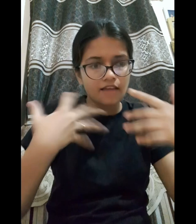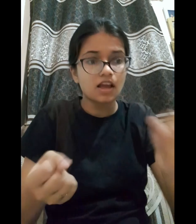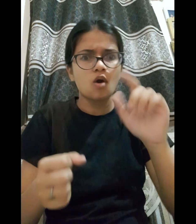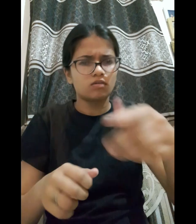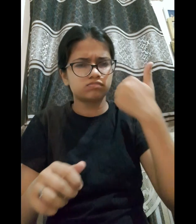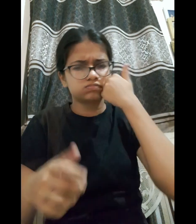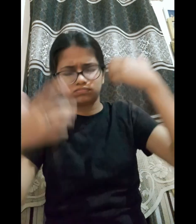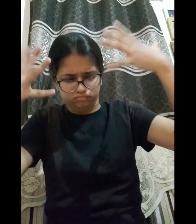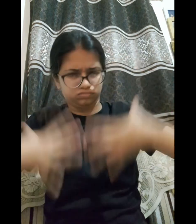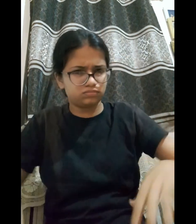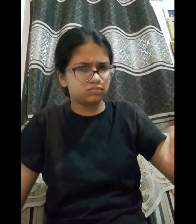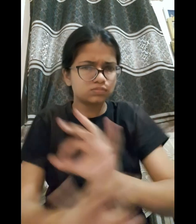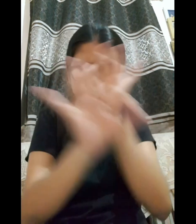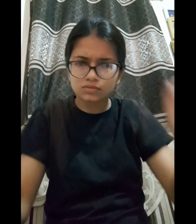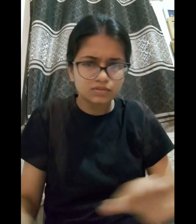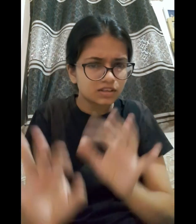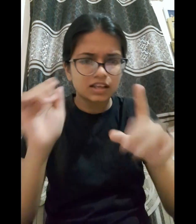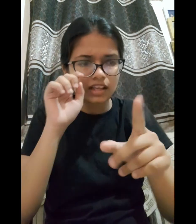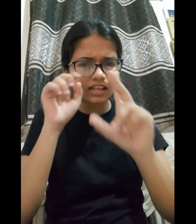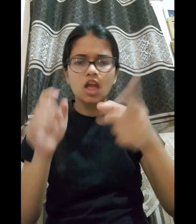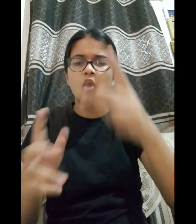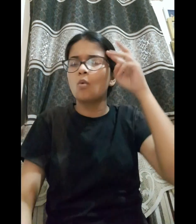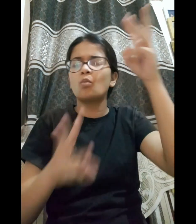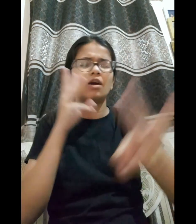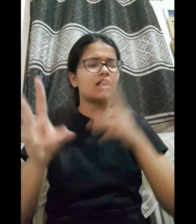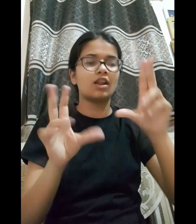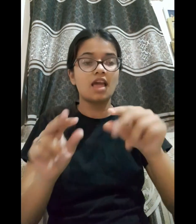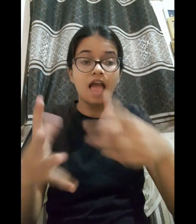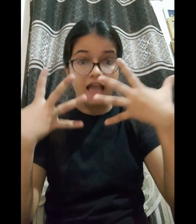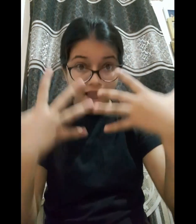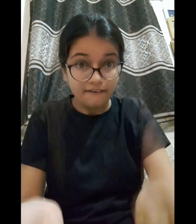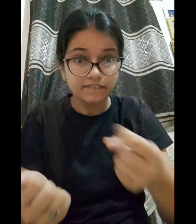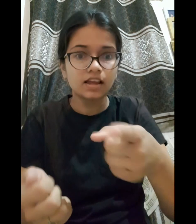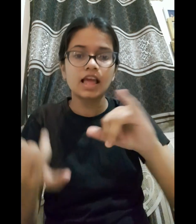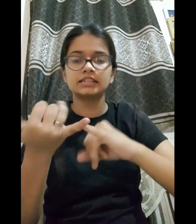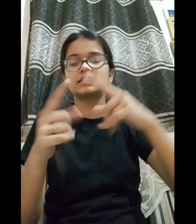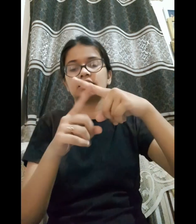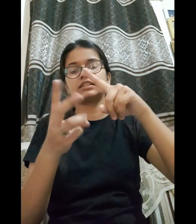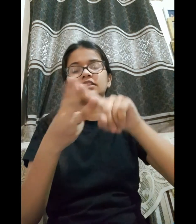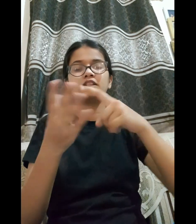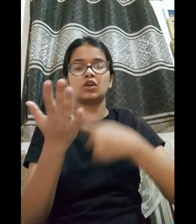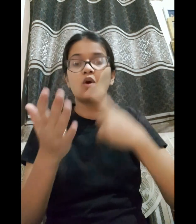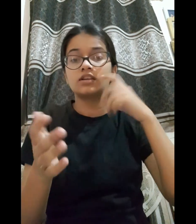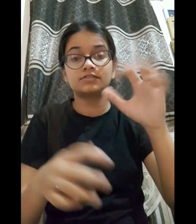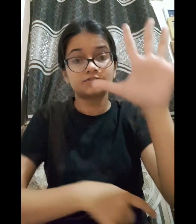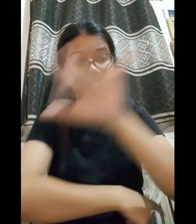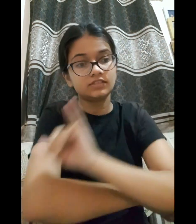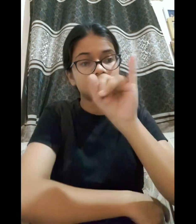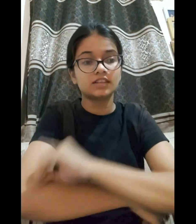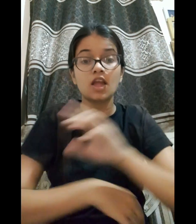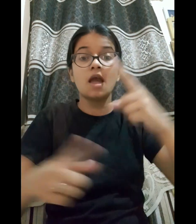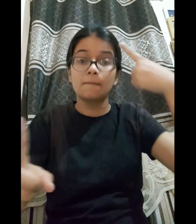symptoms of the second stage, do not worry. Those that have, you start the steroids. Combine it with